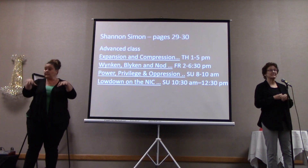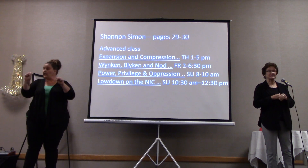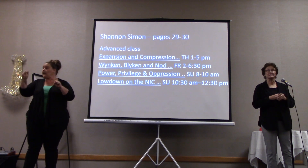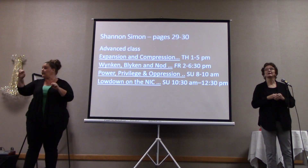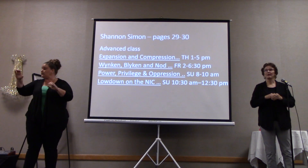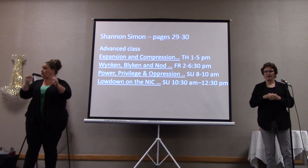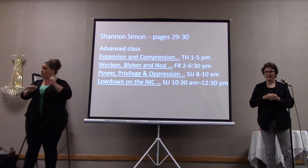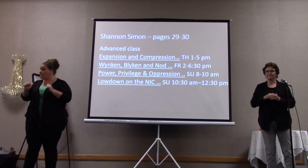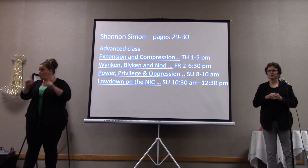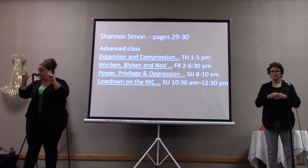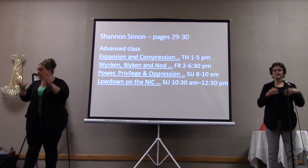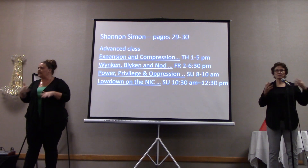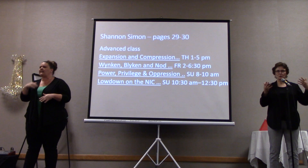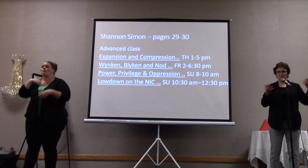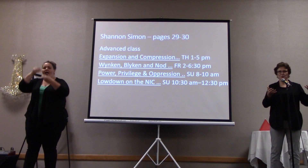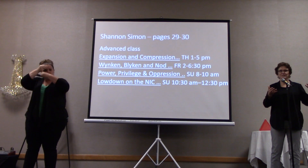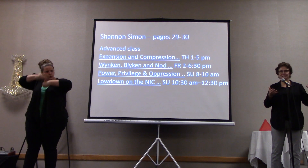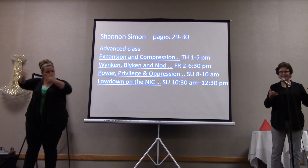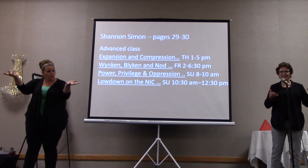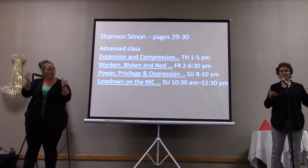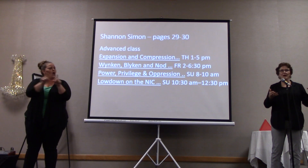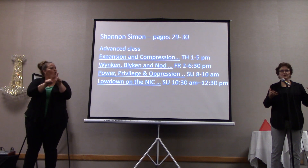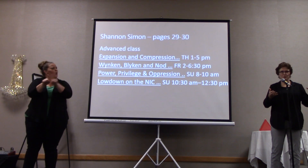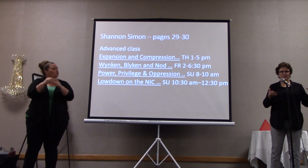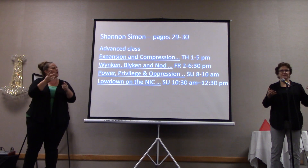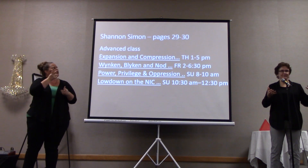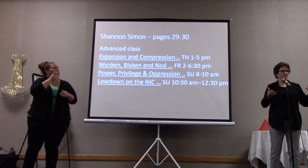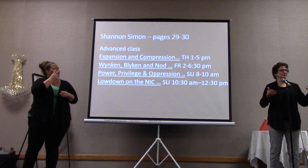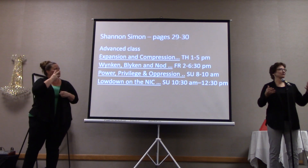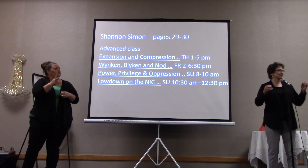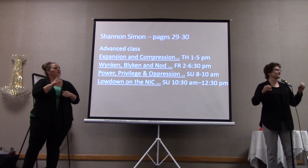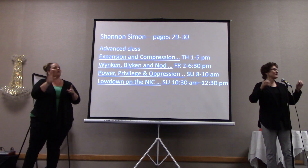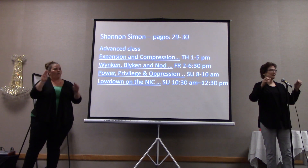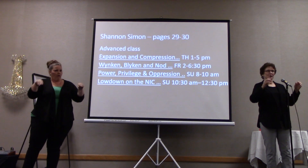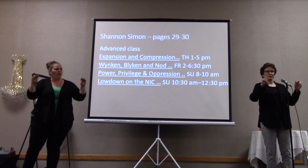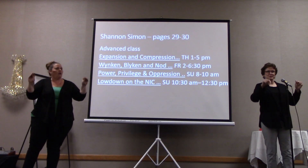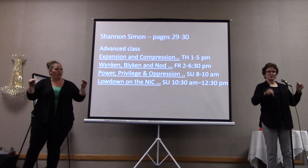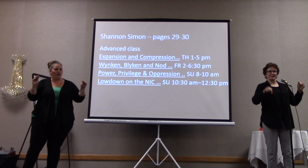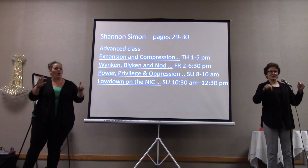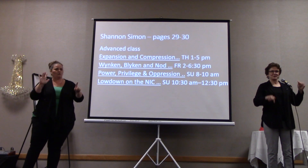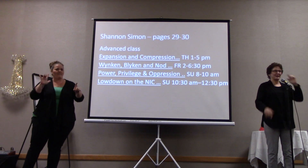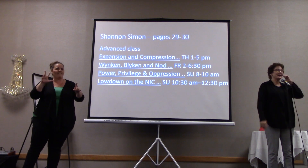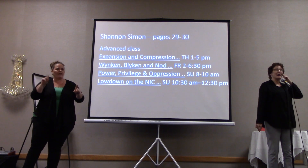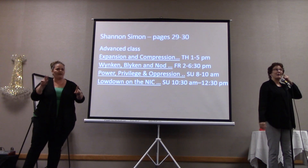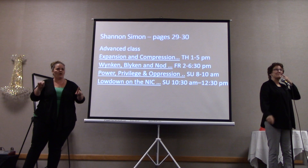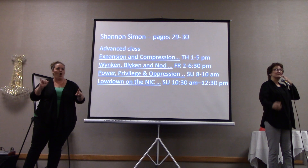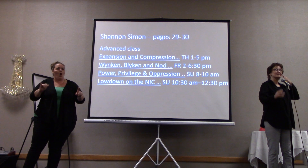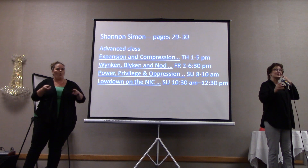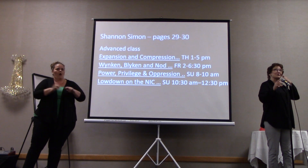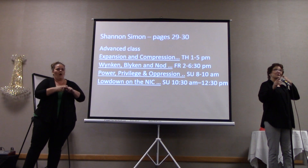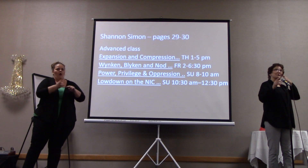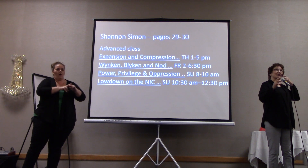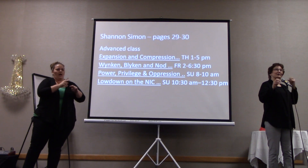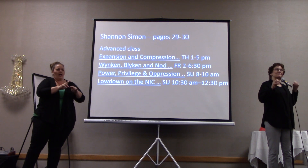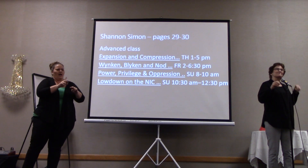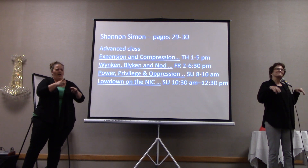performance test, I'll have news, and we'll also see 25, there we go. Oh, it's going the other way.